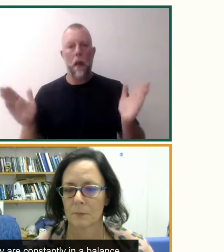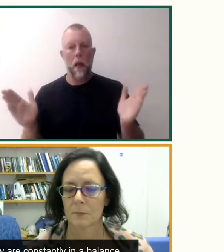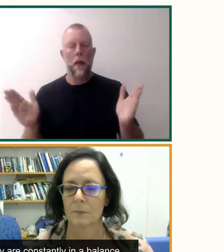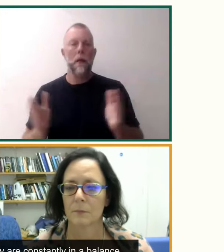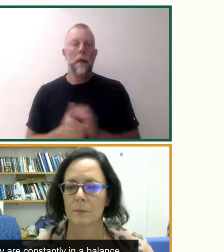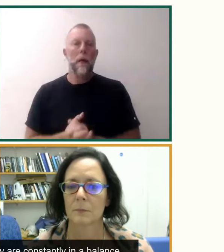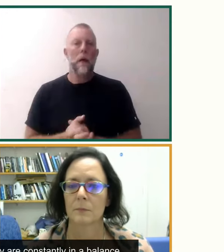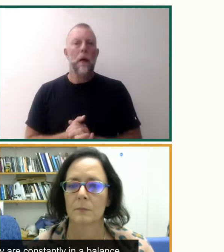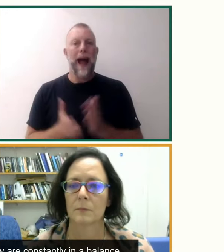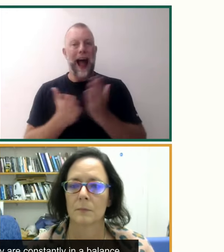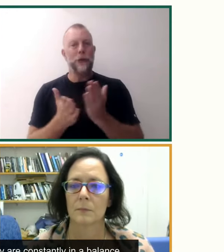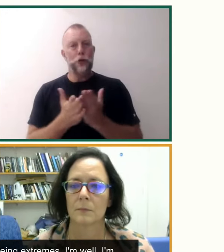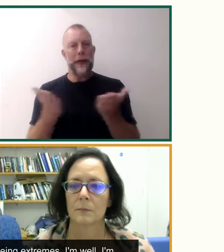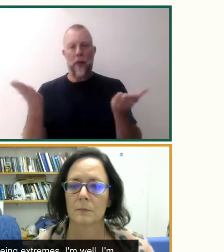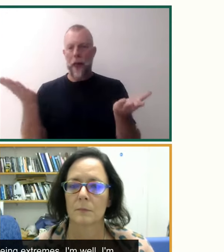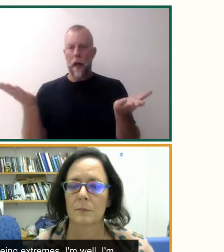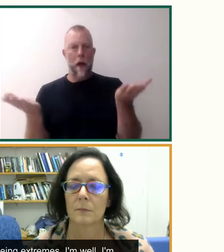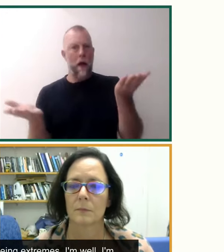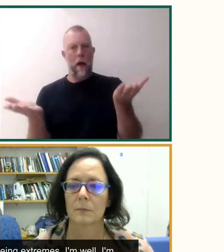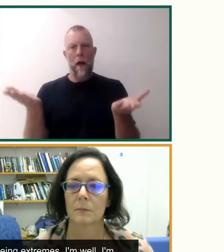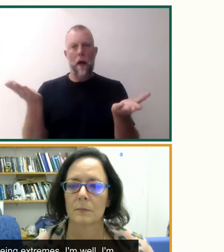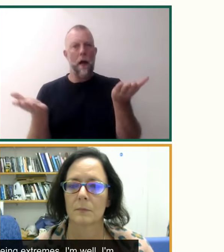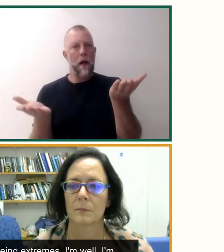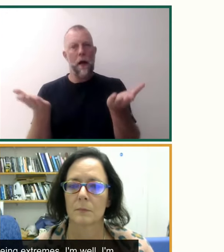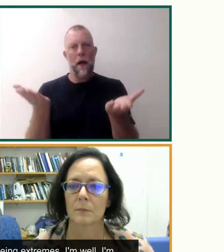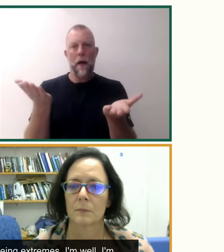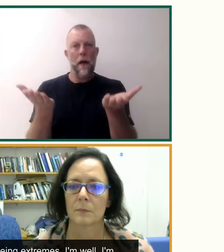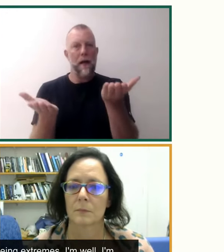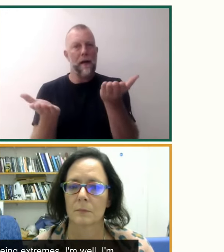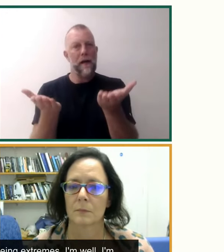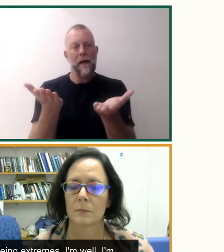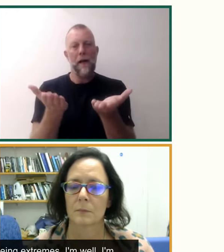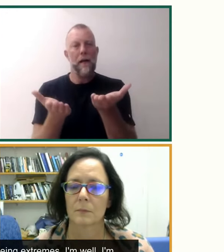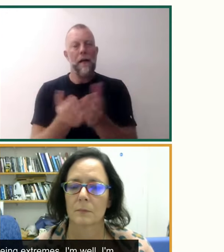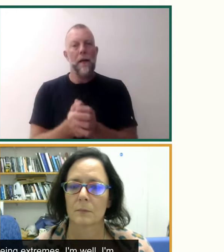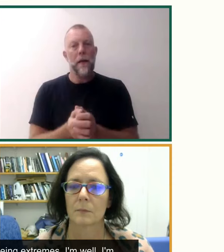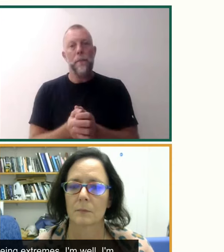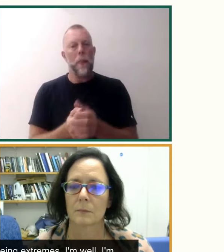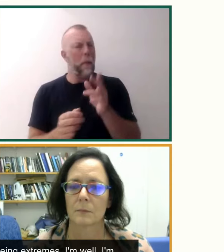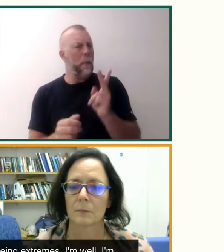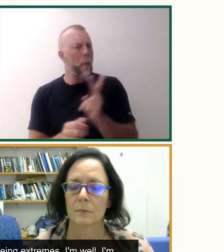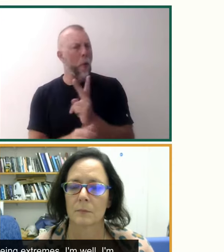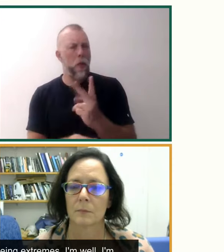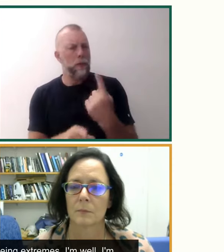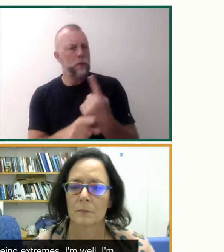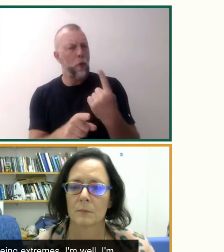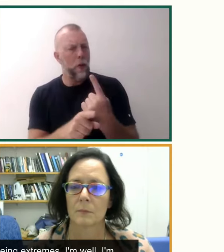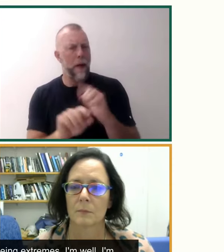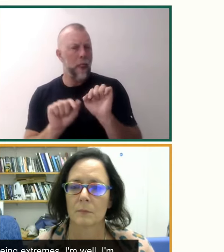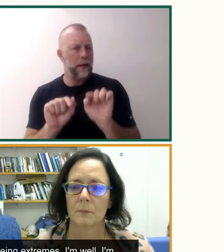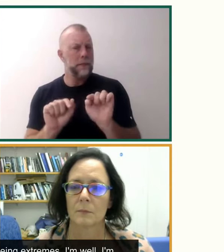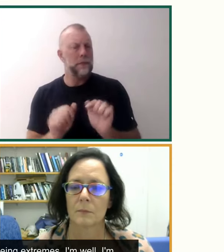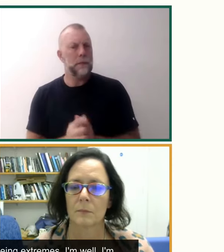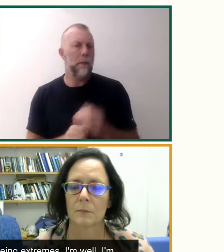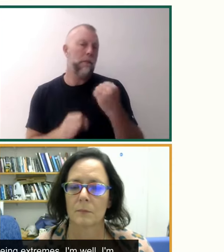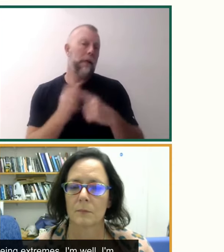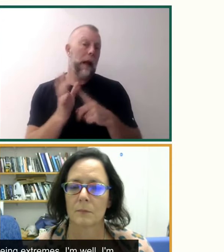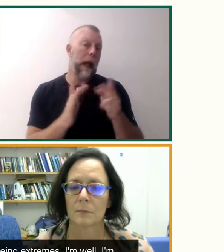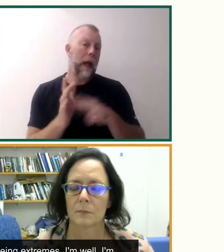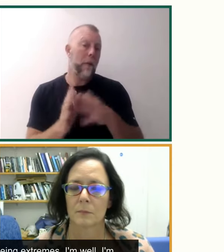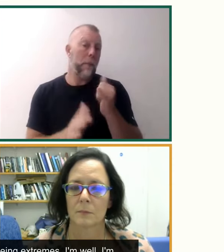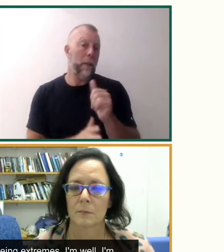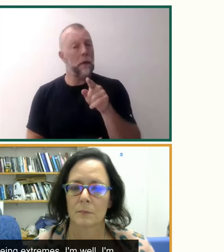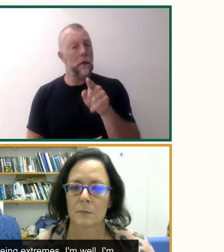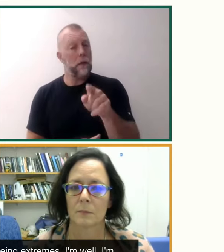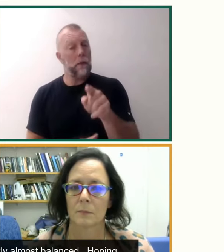unwell. Actually, they're constantly almost homeostatically balanced. I wondered if you could both say something about that, Gavin, beginning with you, and that how you